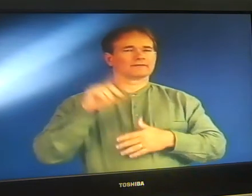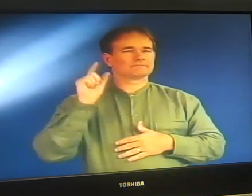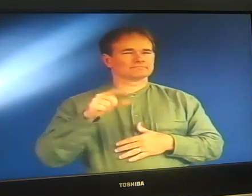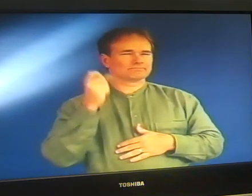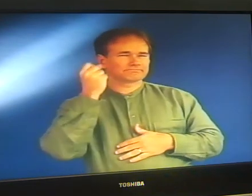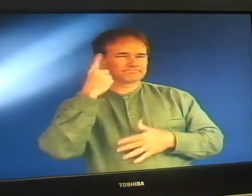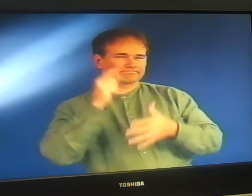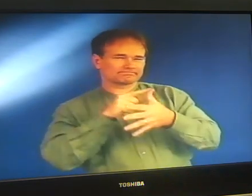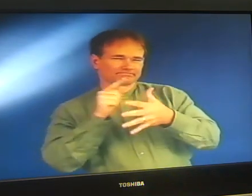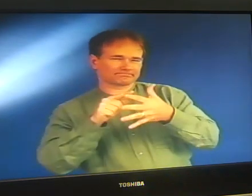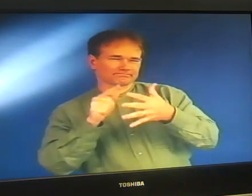get into.